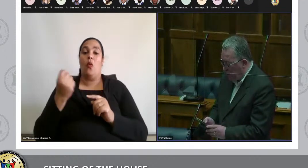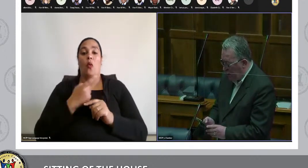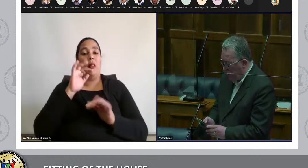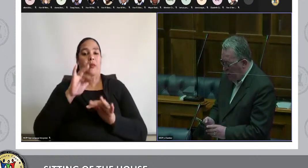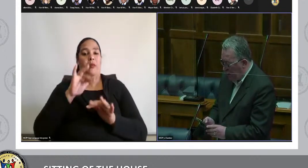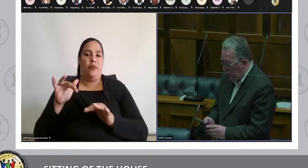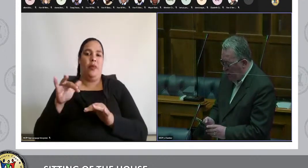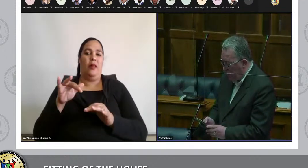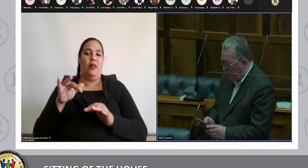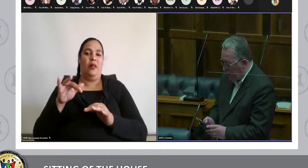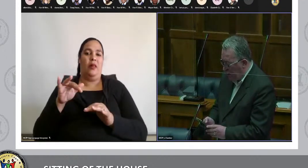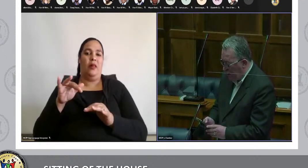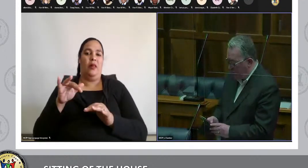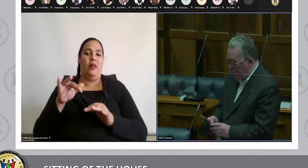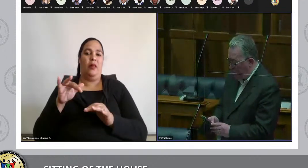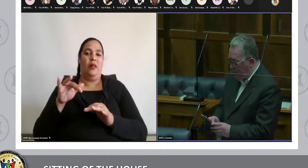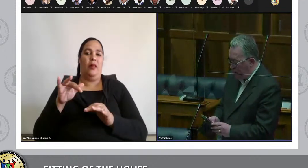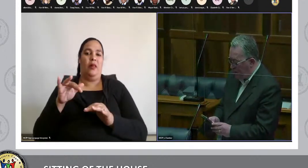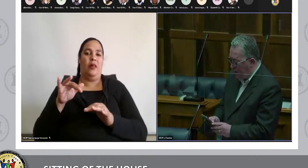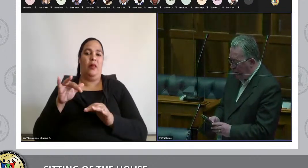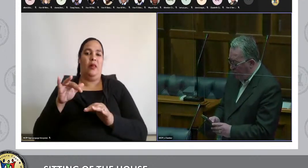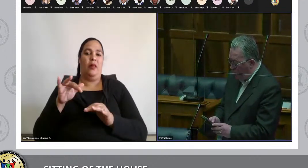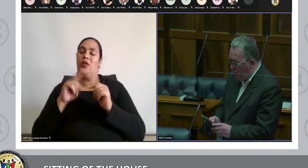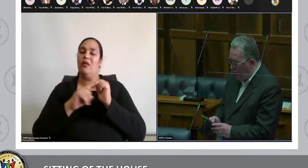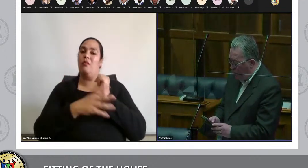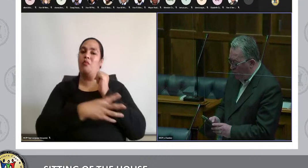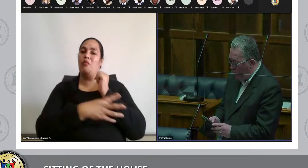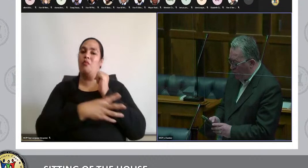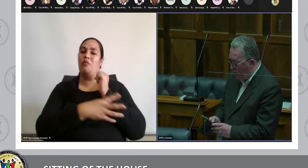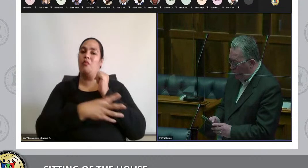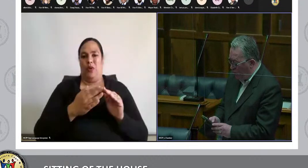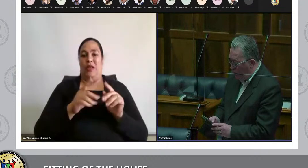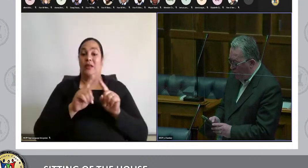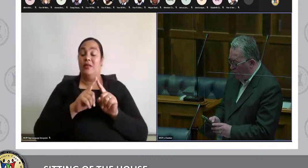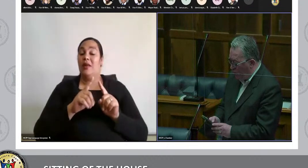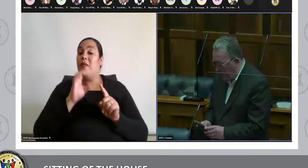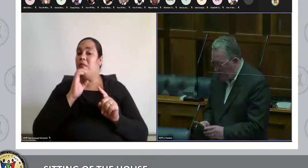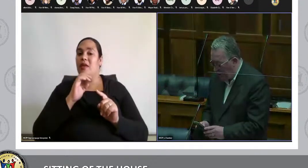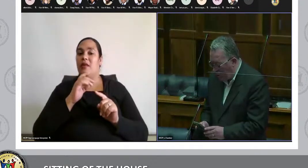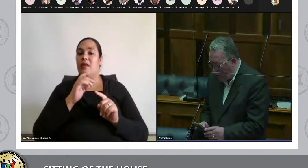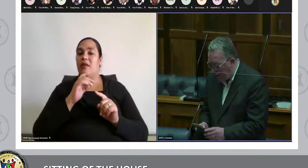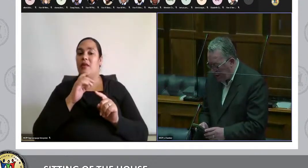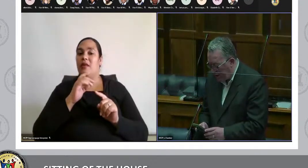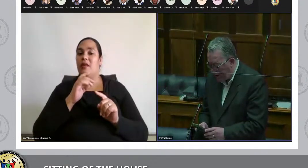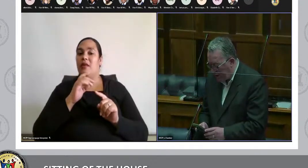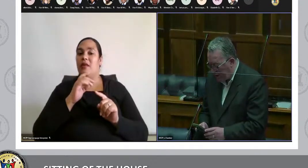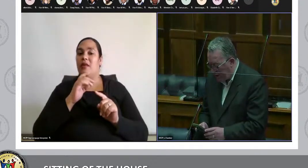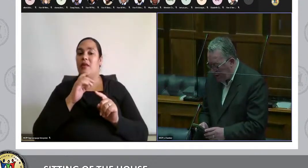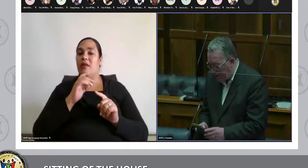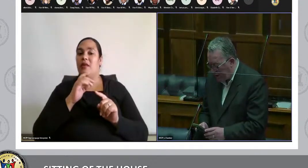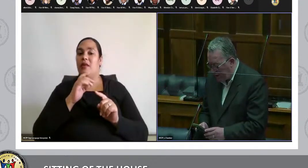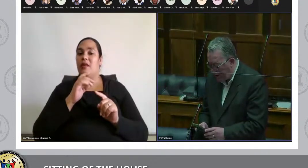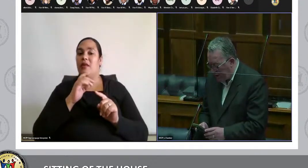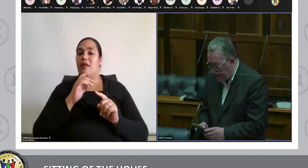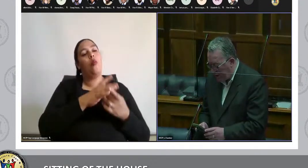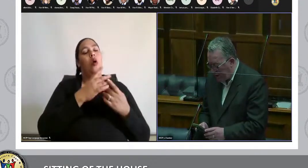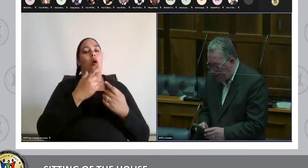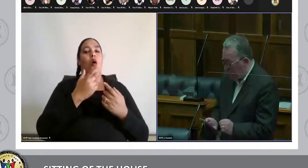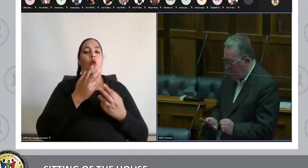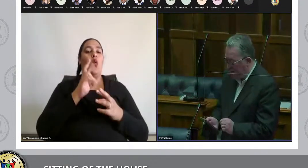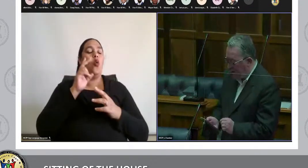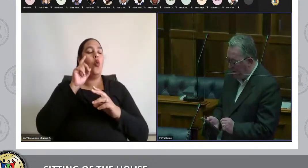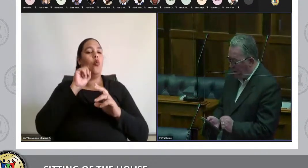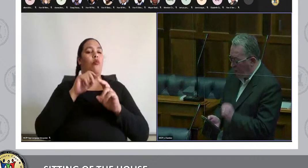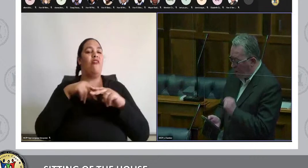across advantaged and disadvantaged areas. In other words, there is no recognition that those in old age homes and retirement